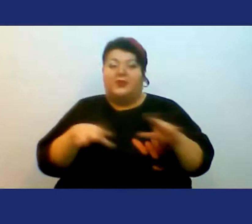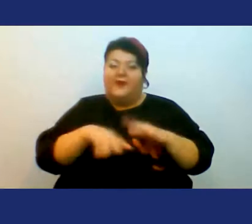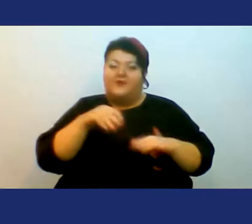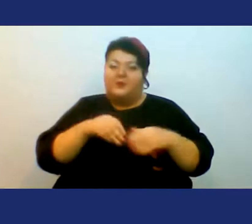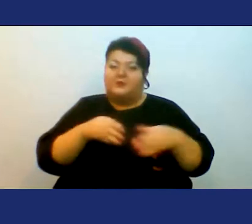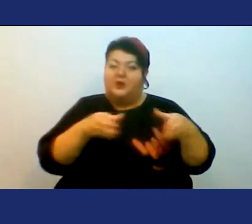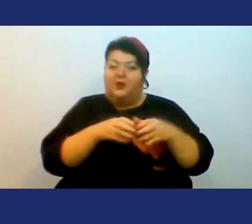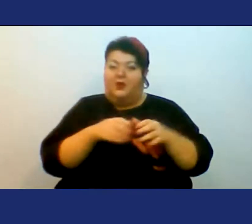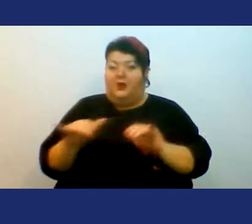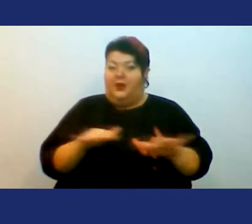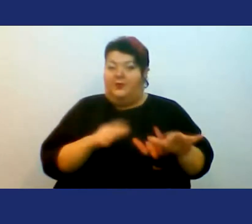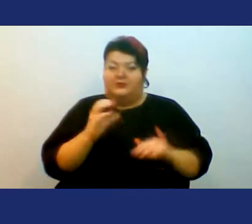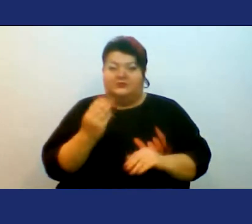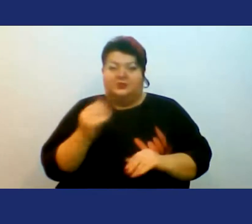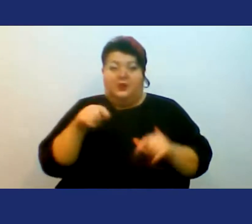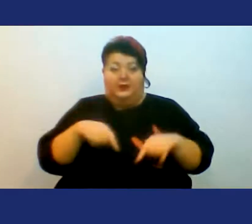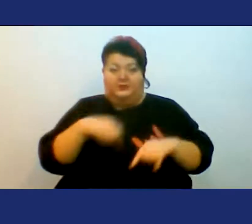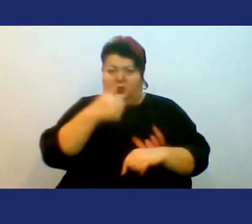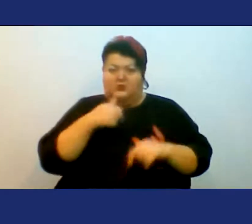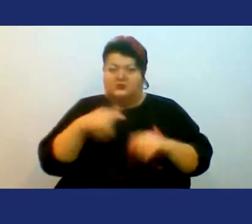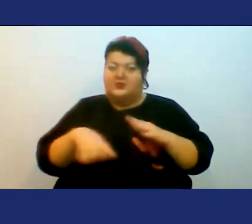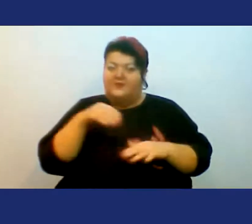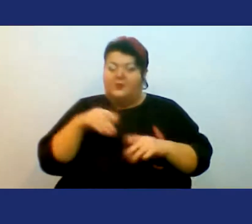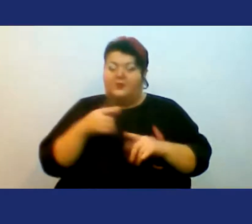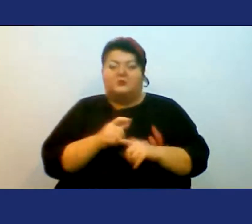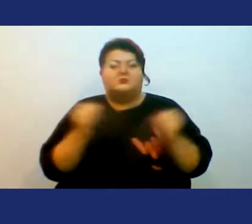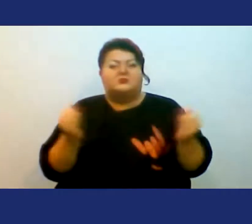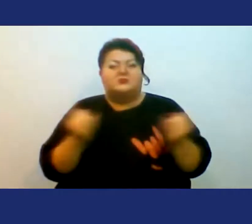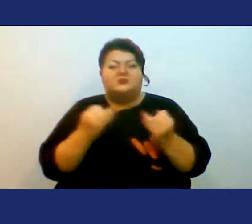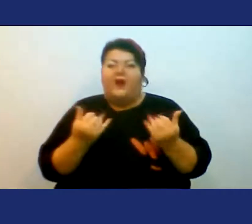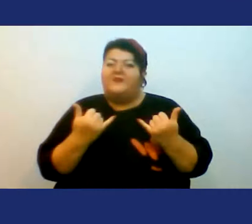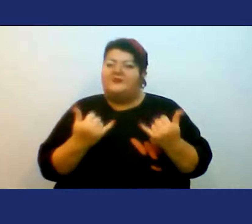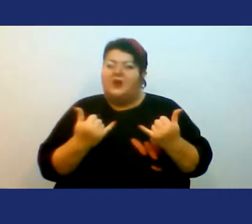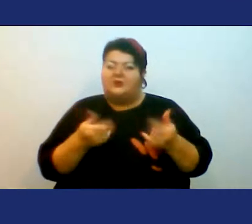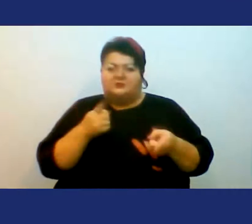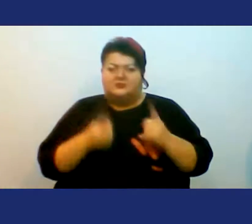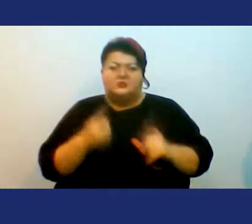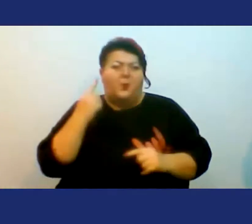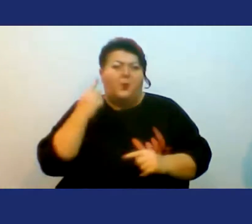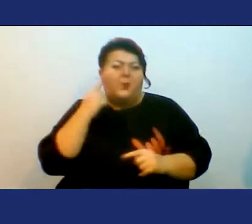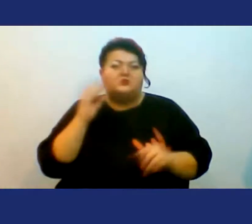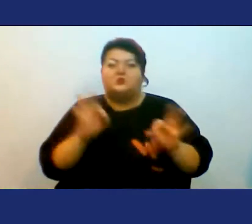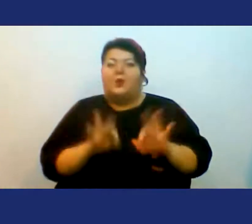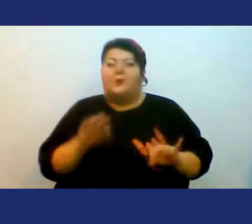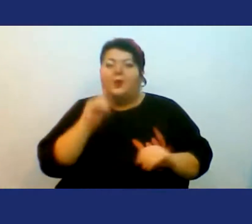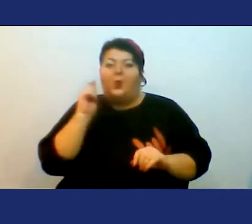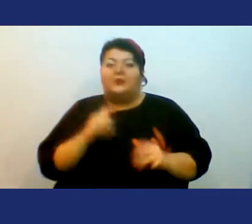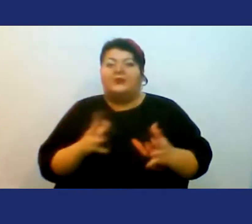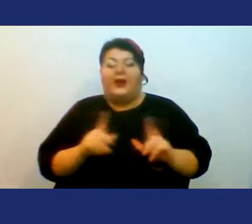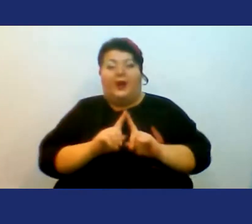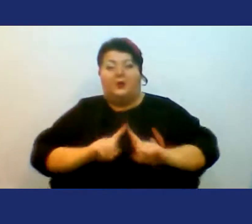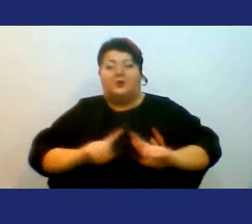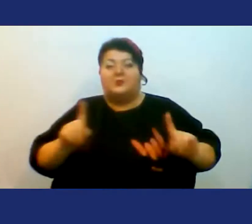peculiar features of this year's presidential election in the US. And now it would be interesting to learn about Ukraine. What